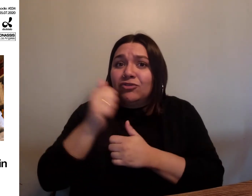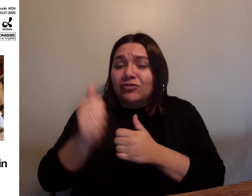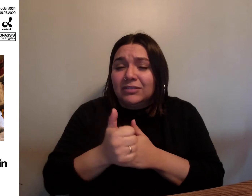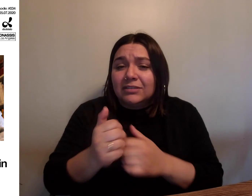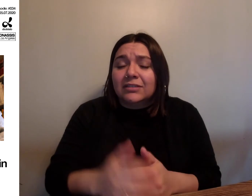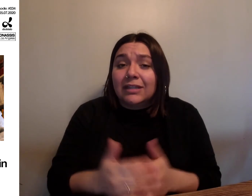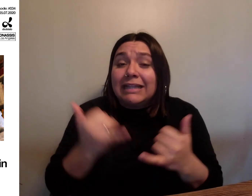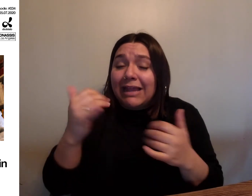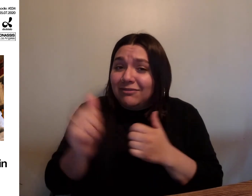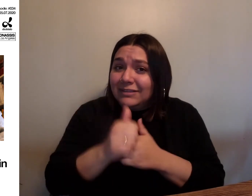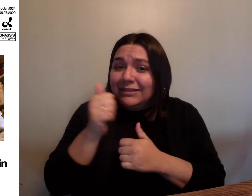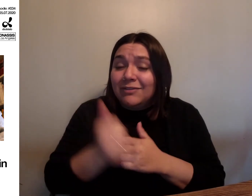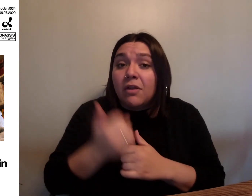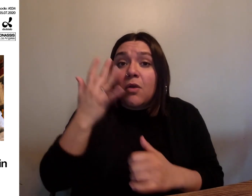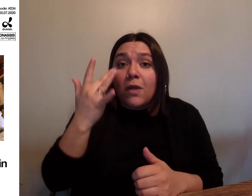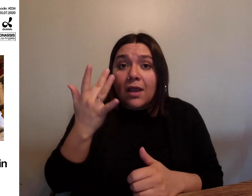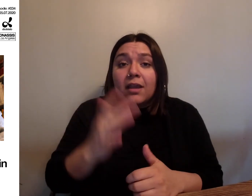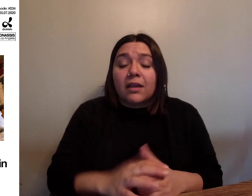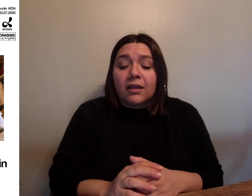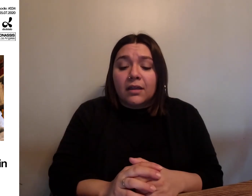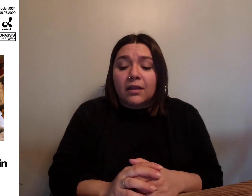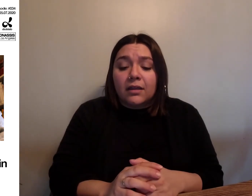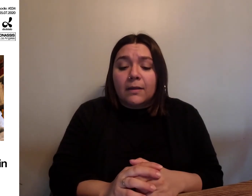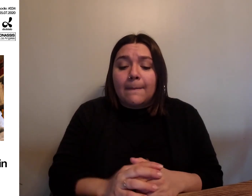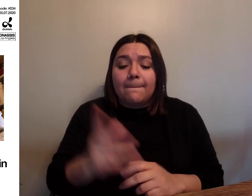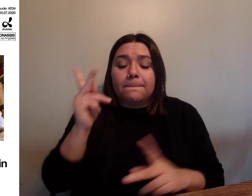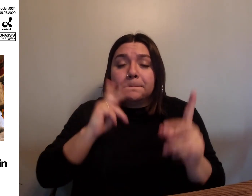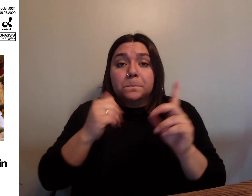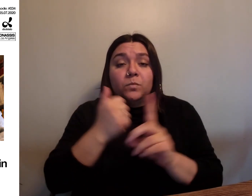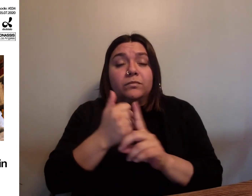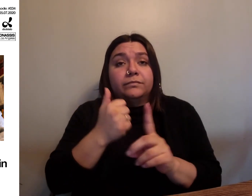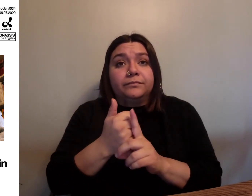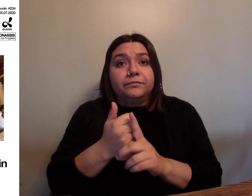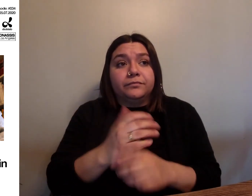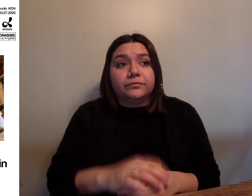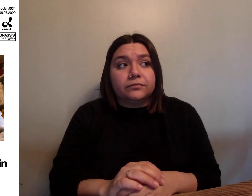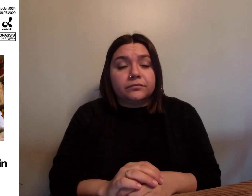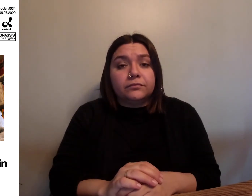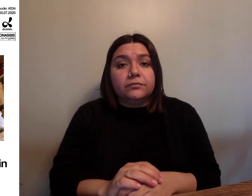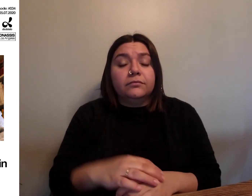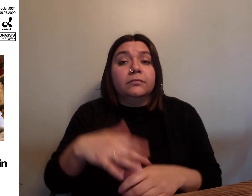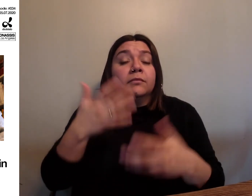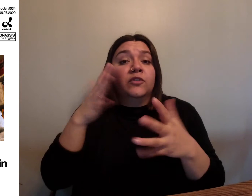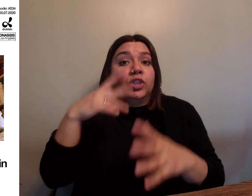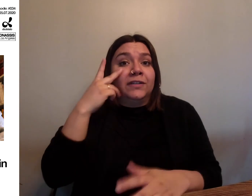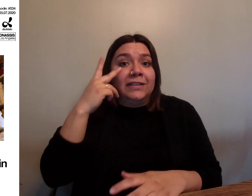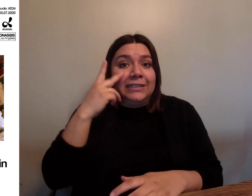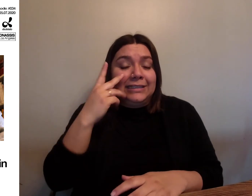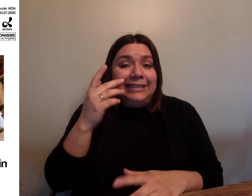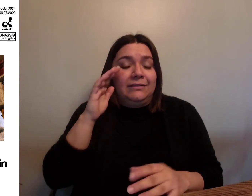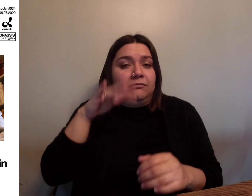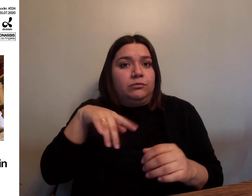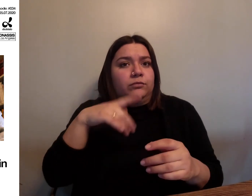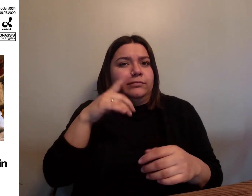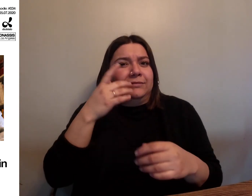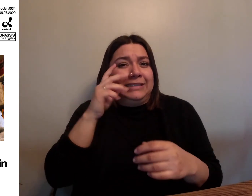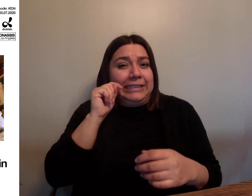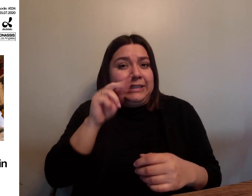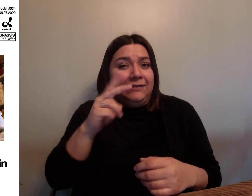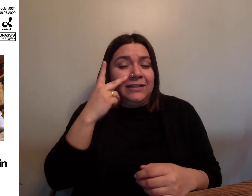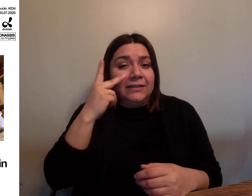dangerous. It's dangerous because people get anger. I've already seen on